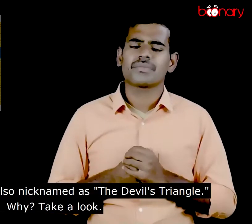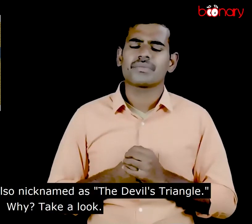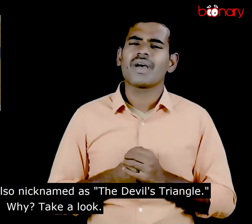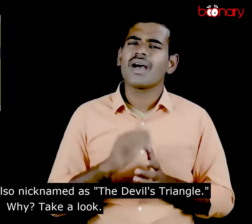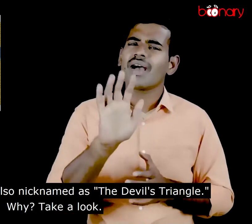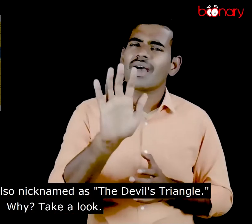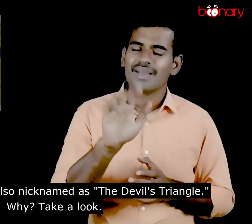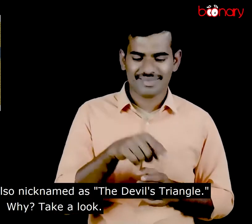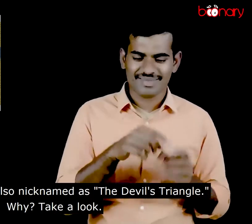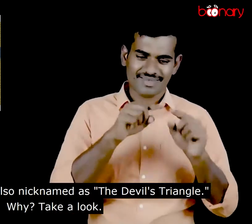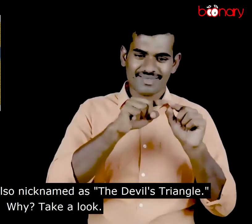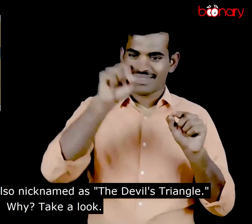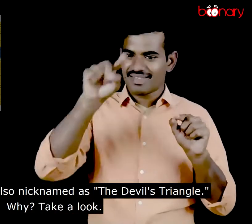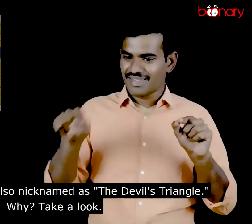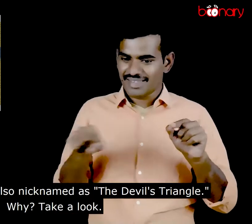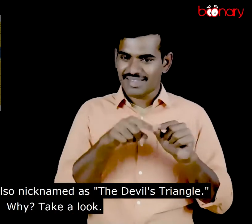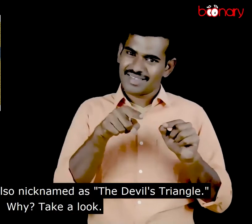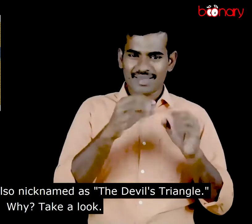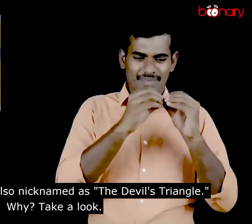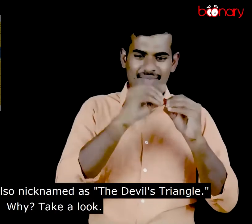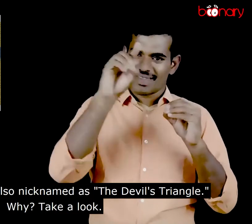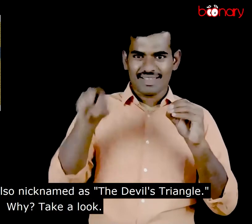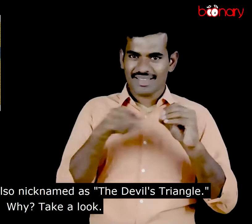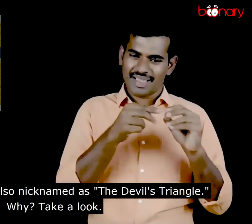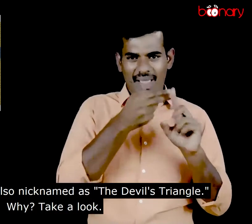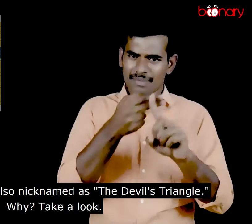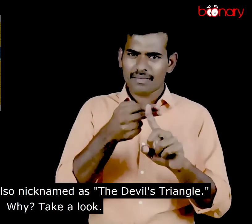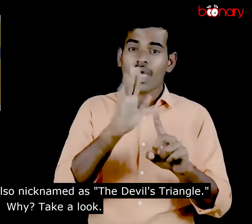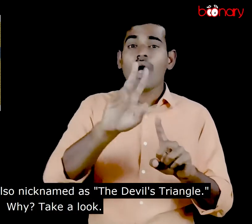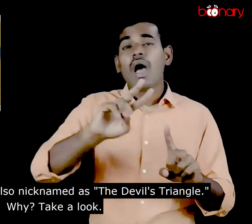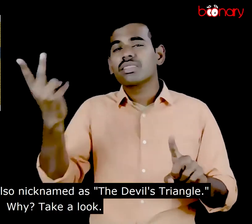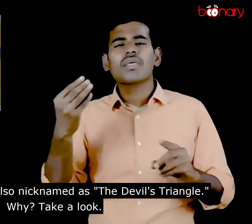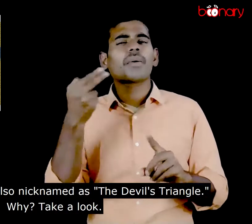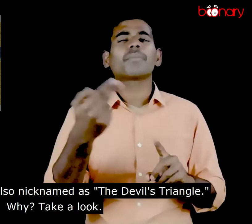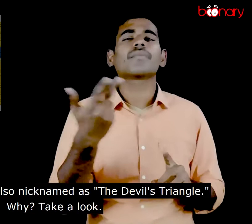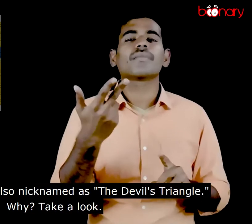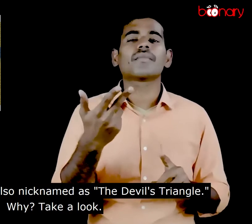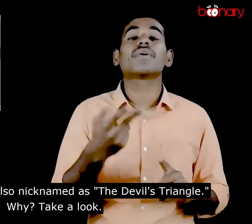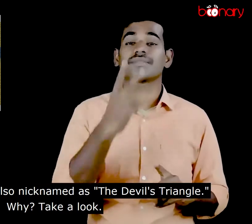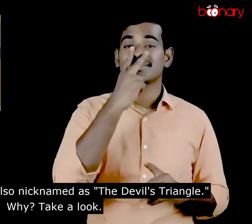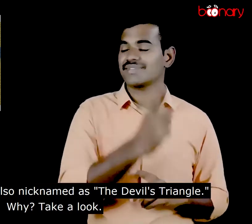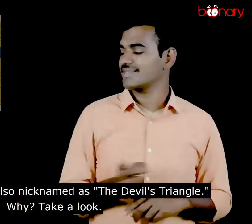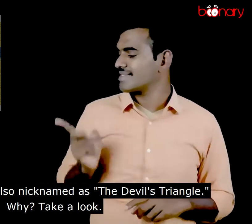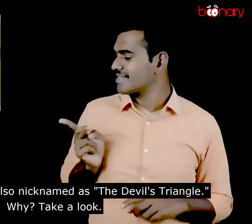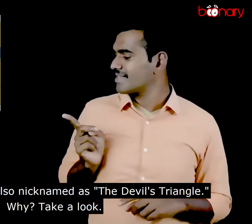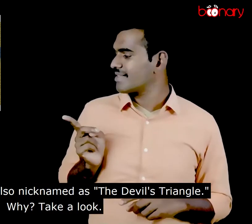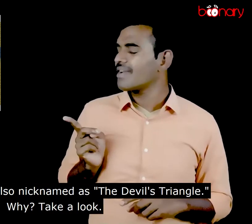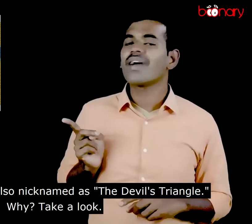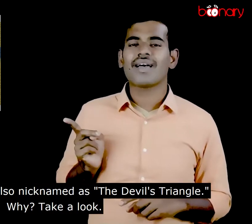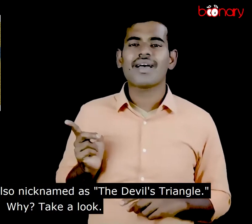This water zone is also nicknamed as the Devil's